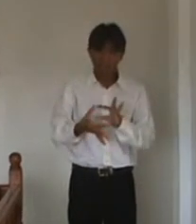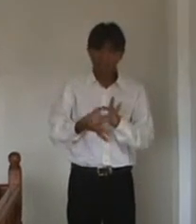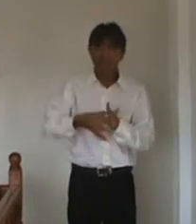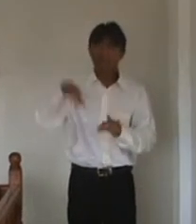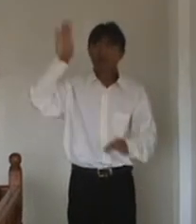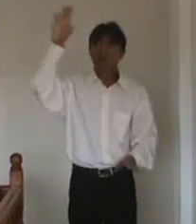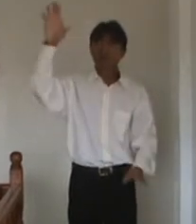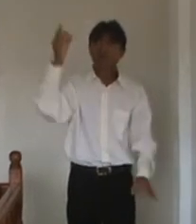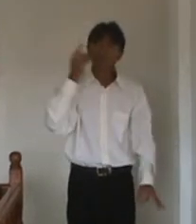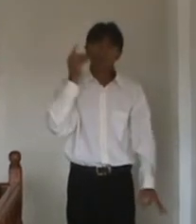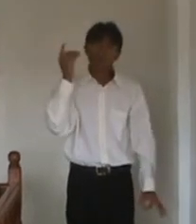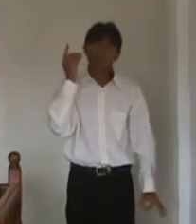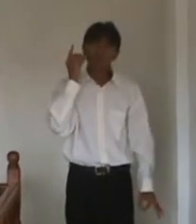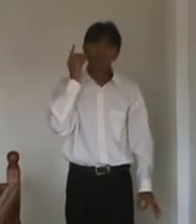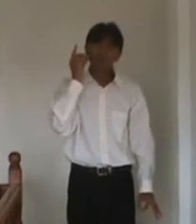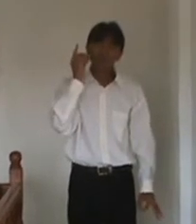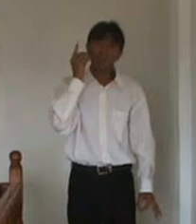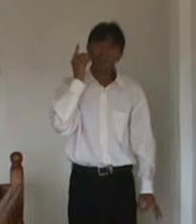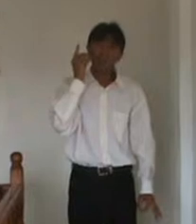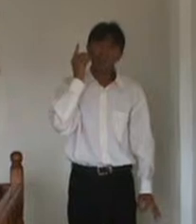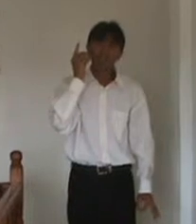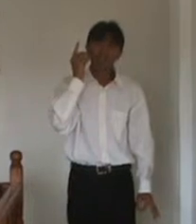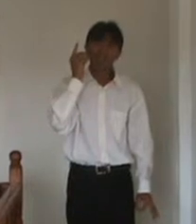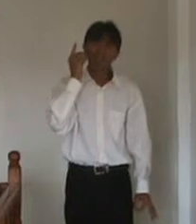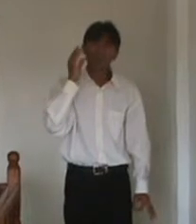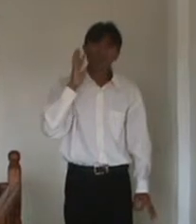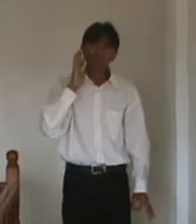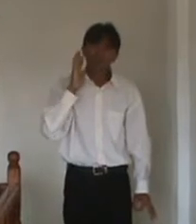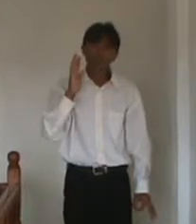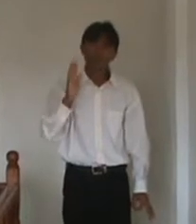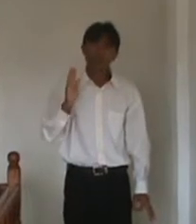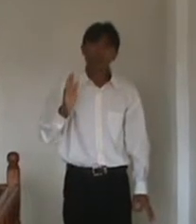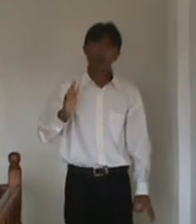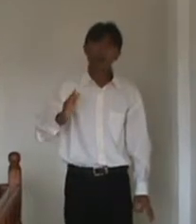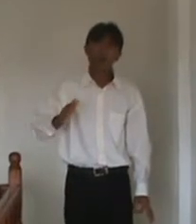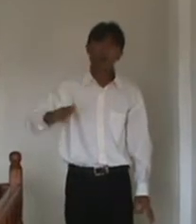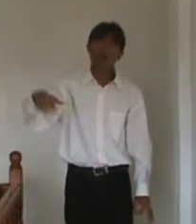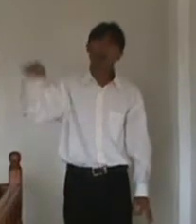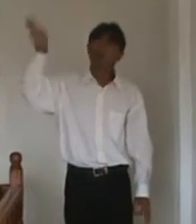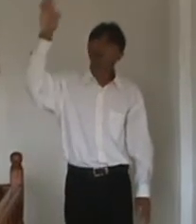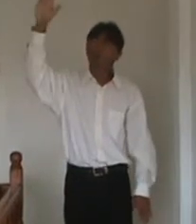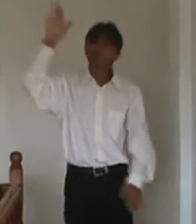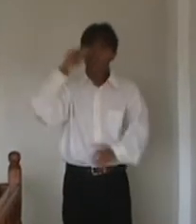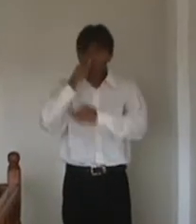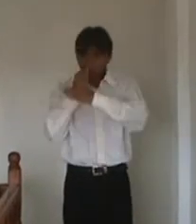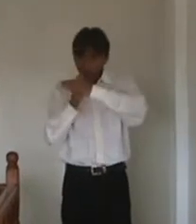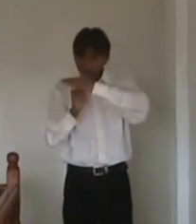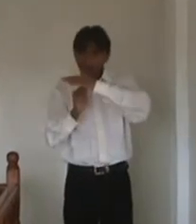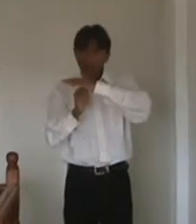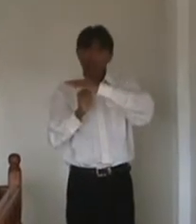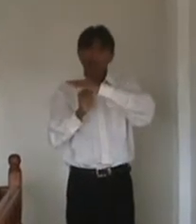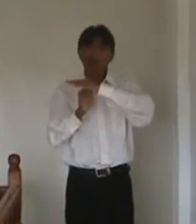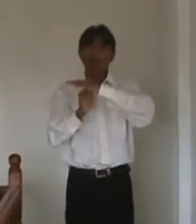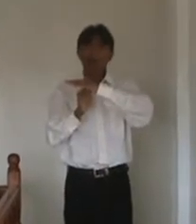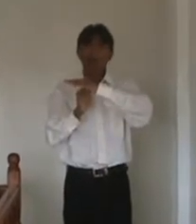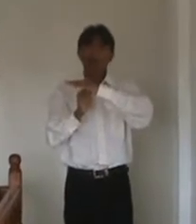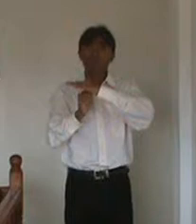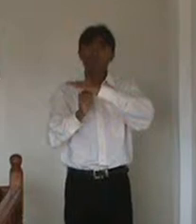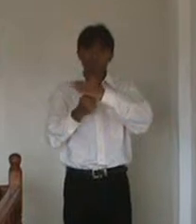of His dwelling, shall He hide